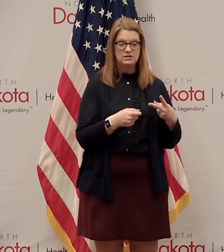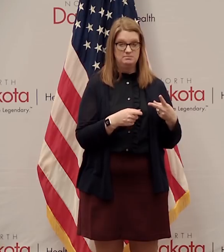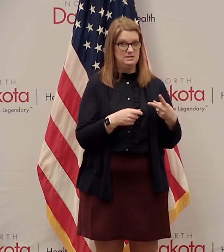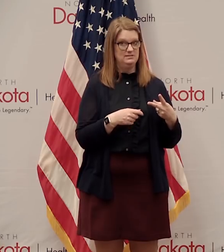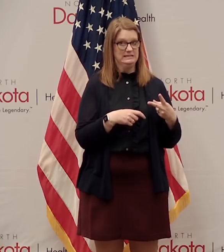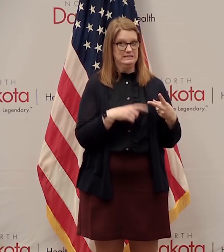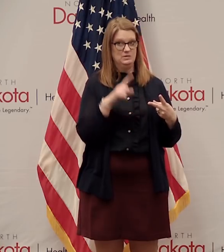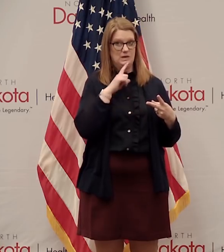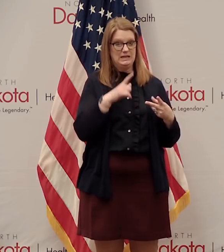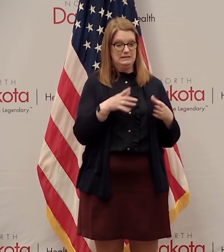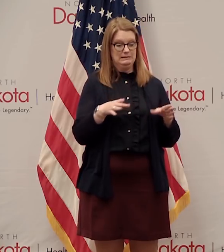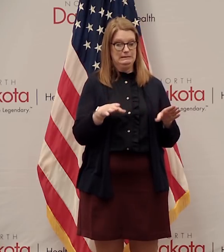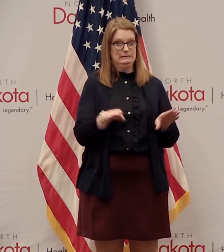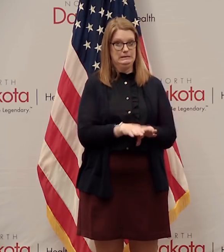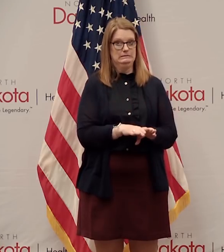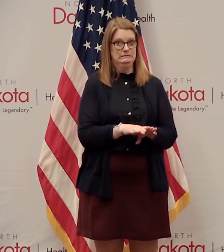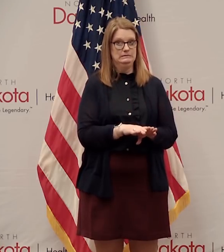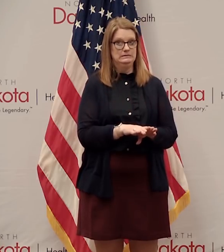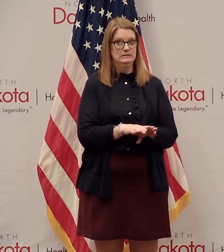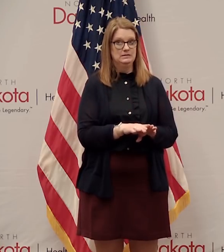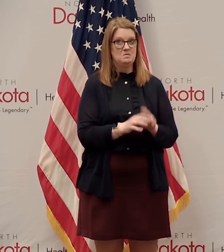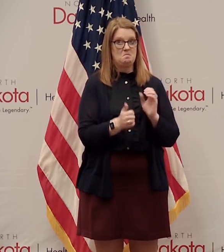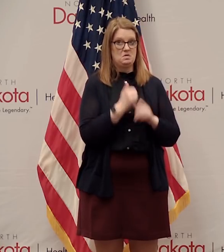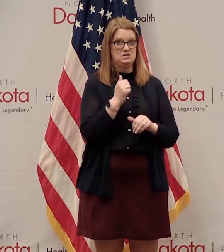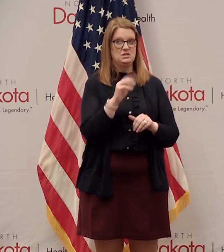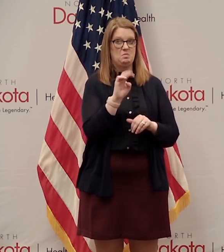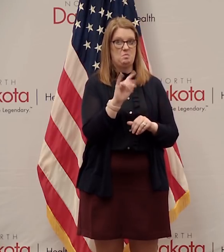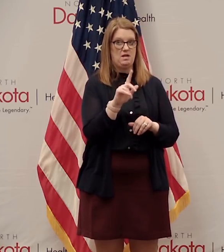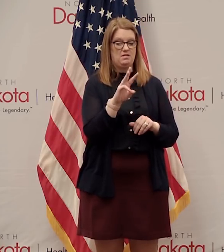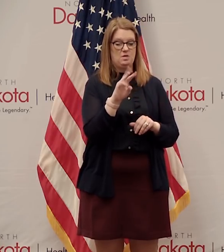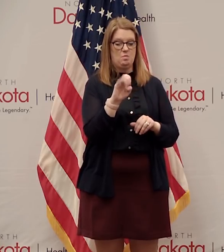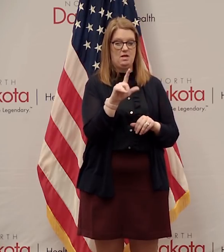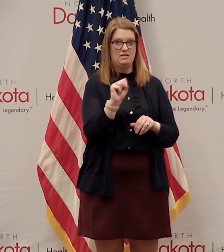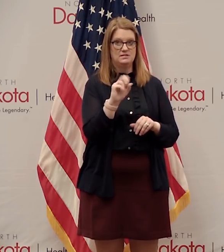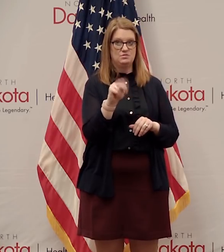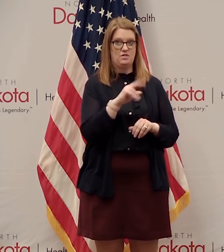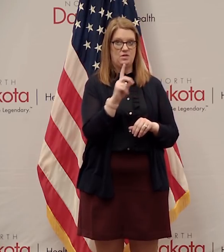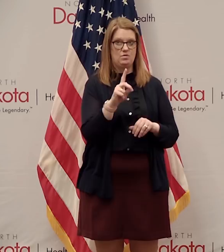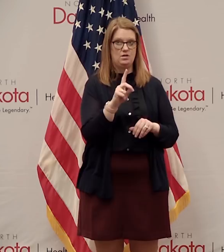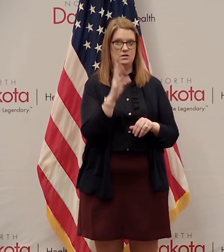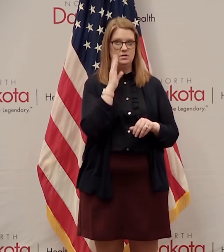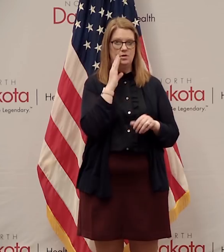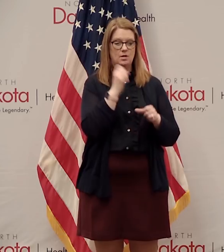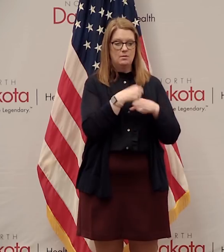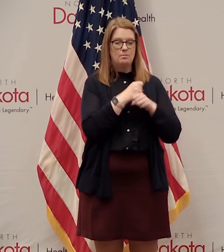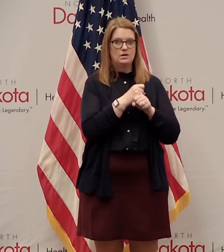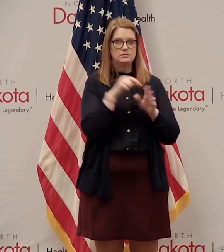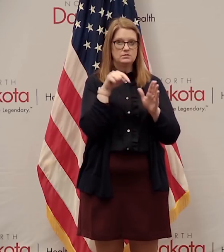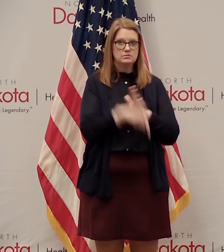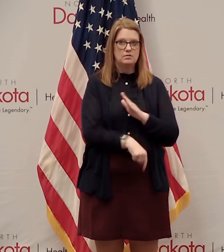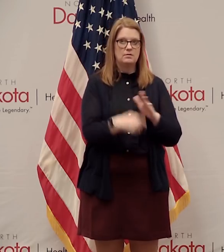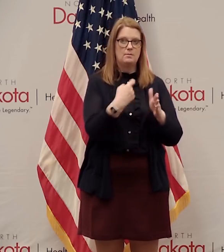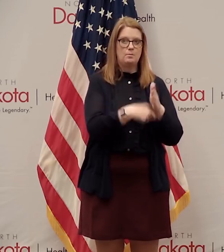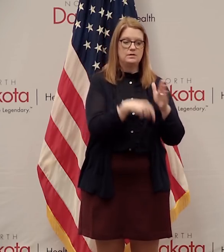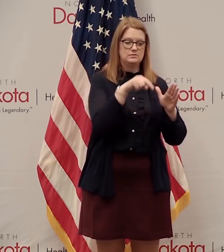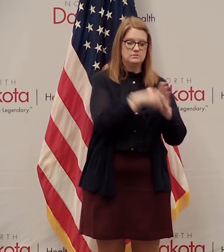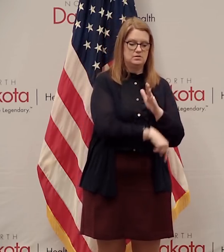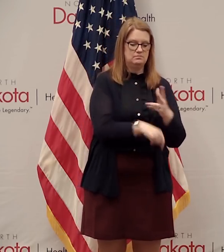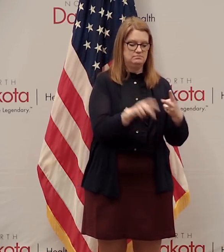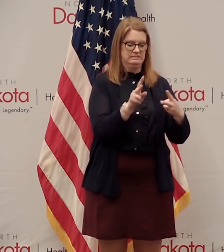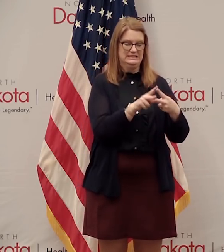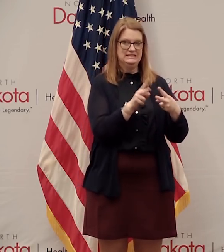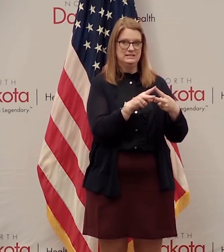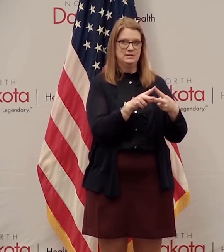could be the vast majority of the wells in North Dakota, and we see a production drop at the same time we see a price drop, those two factors